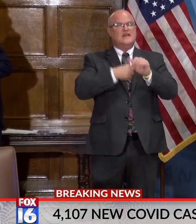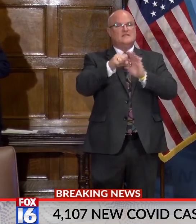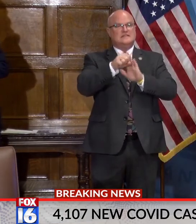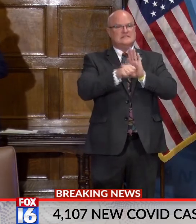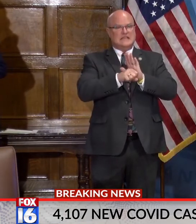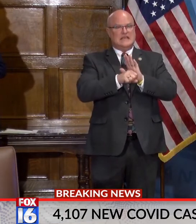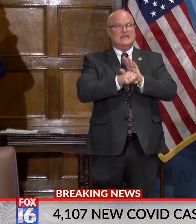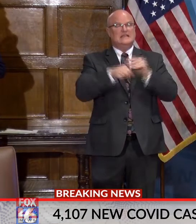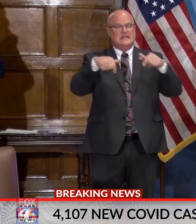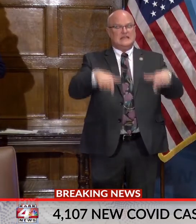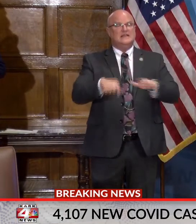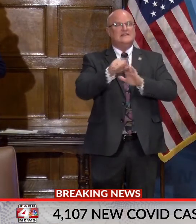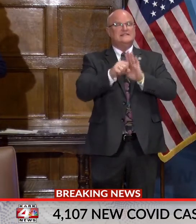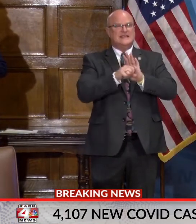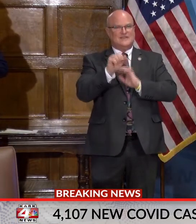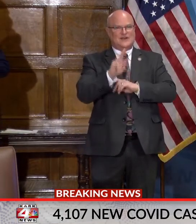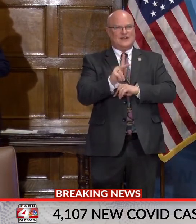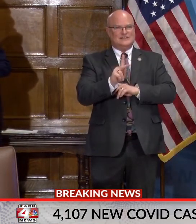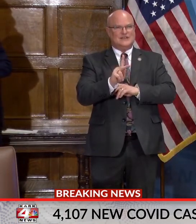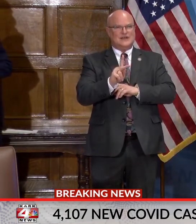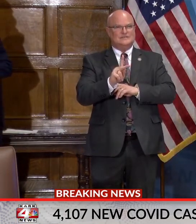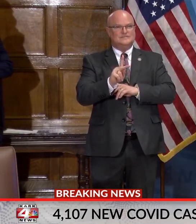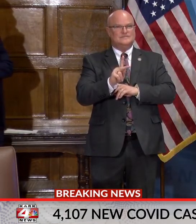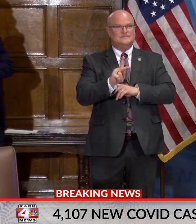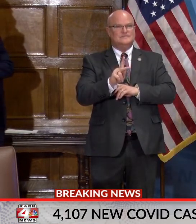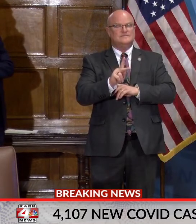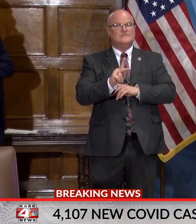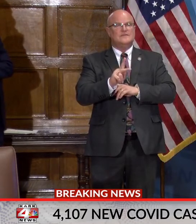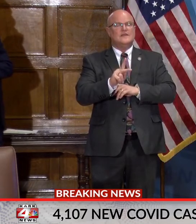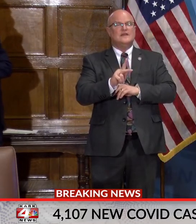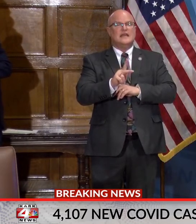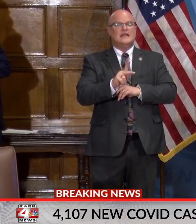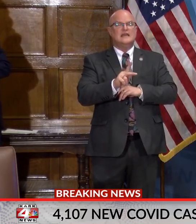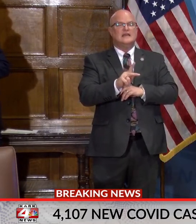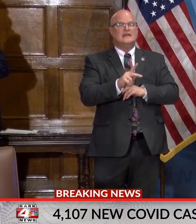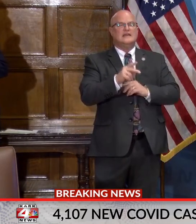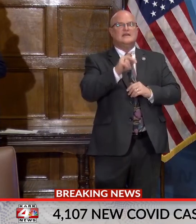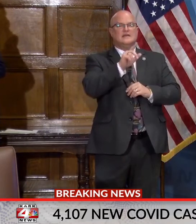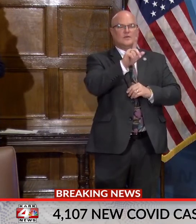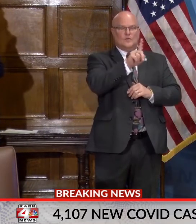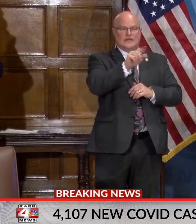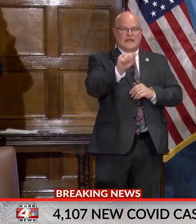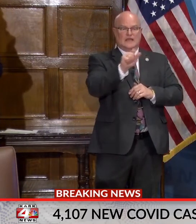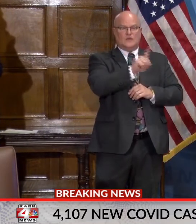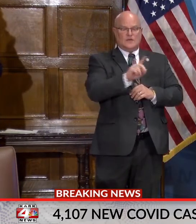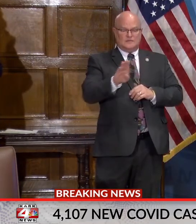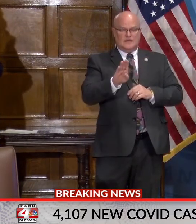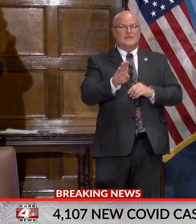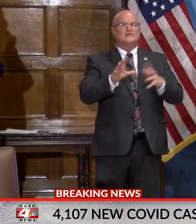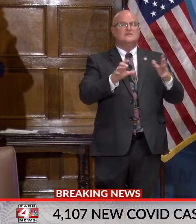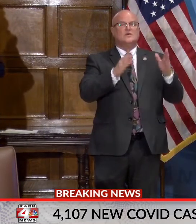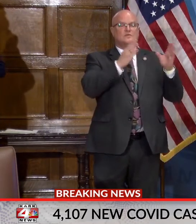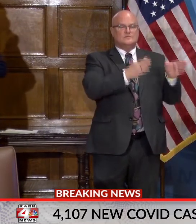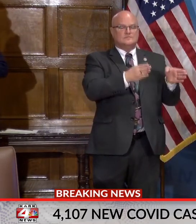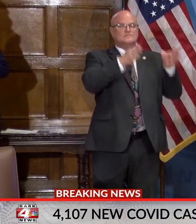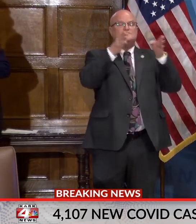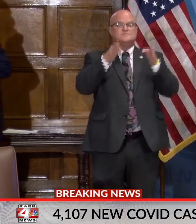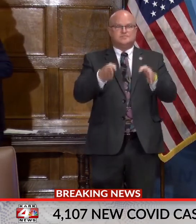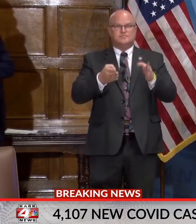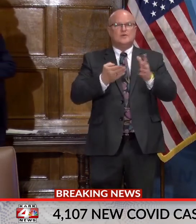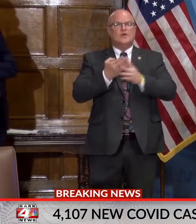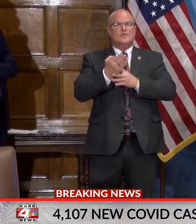Arkansas. With regard to transition to phases, so each phase will be moved from one to another through